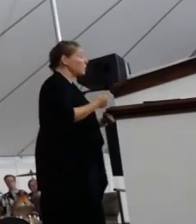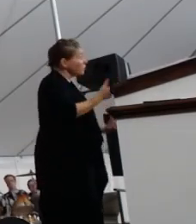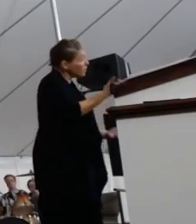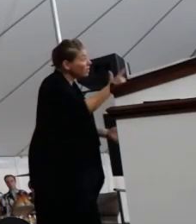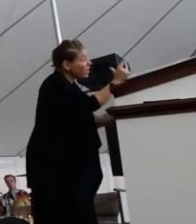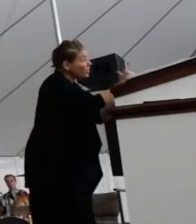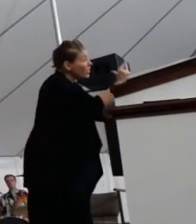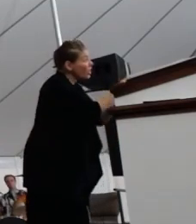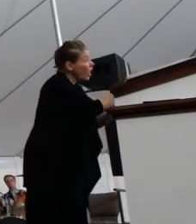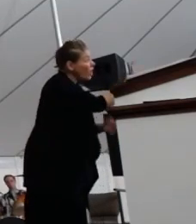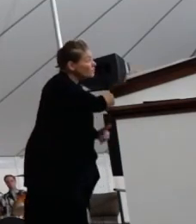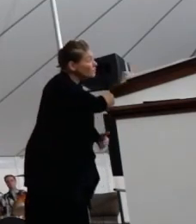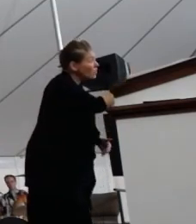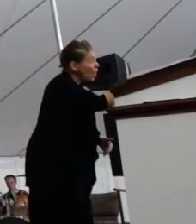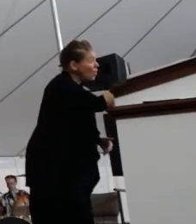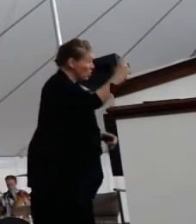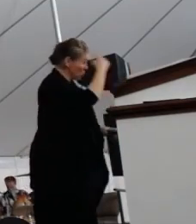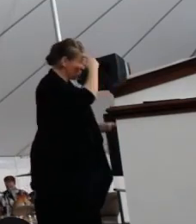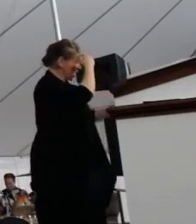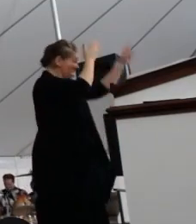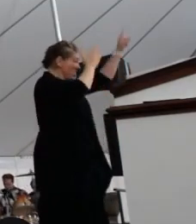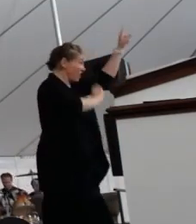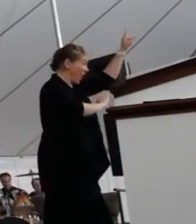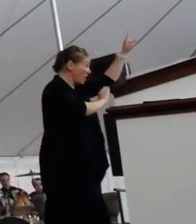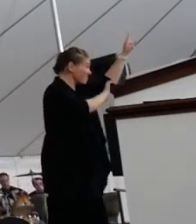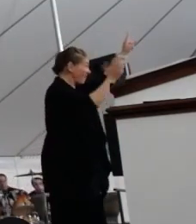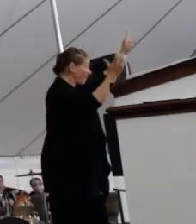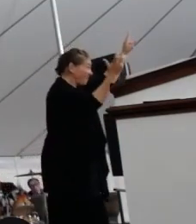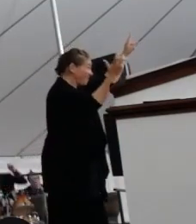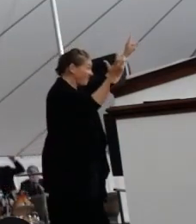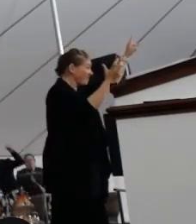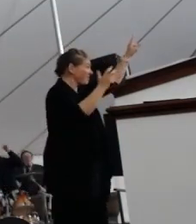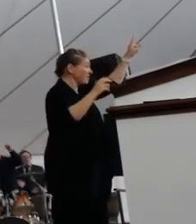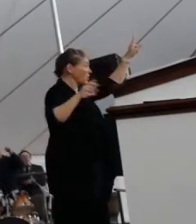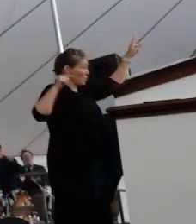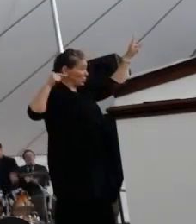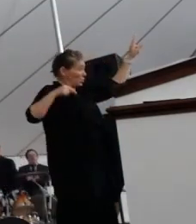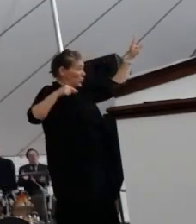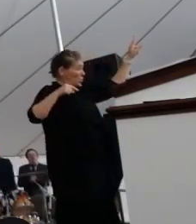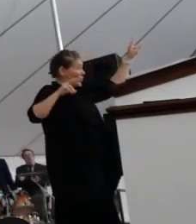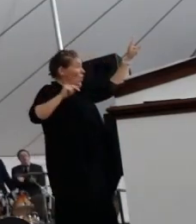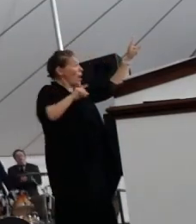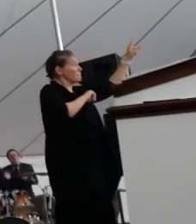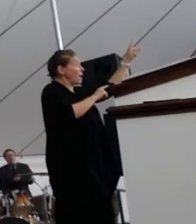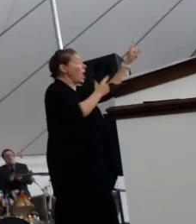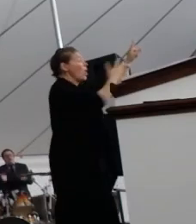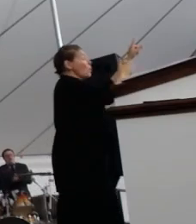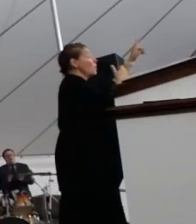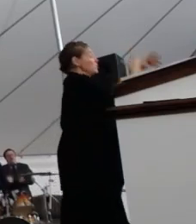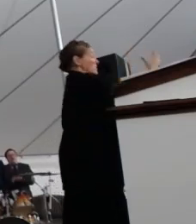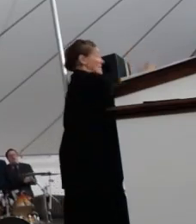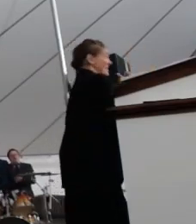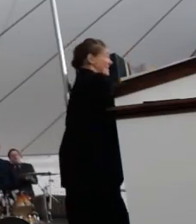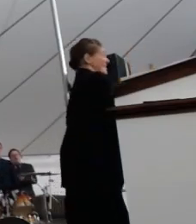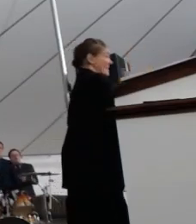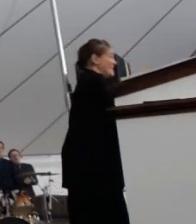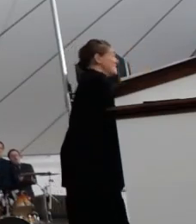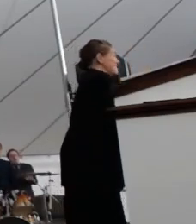flow. There ain't nothing wrong with God. There ain't nothing wrong with your calling. There's something wrong with what you're giving out.